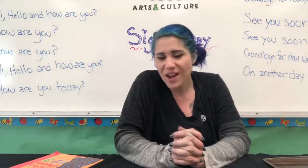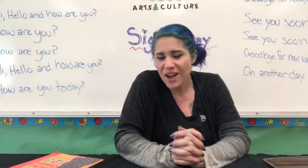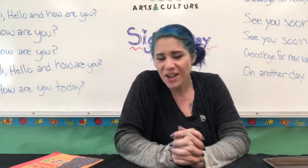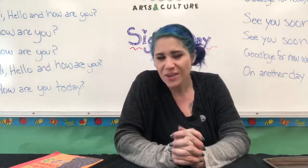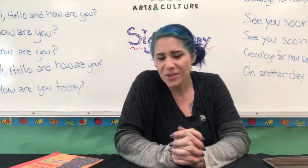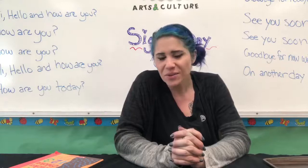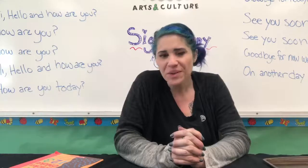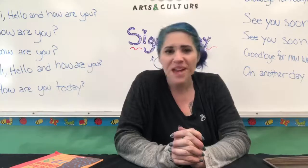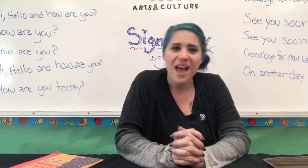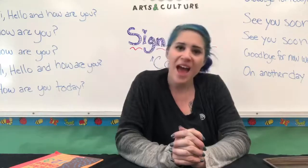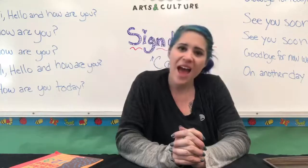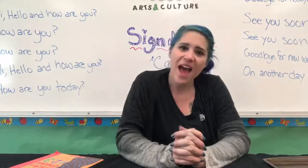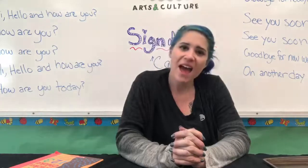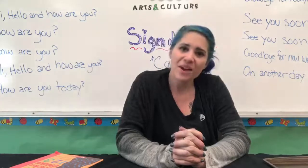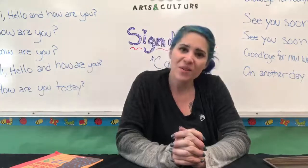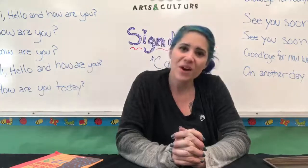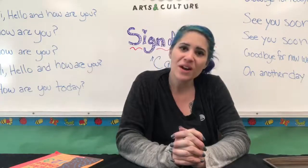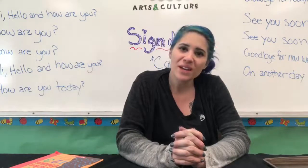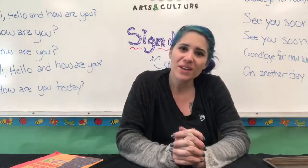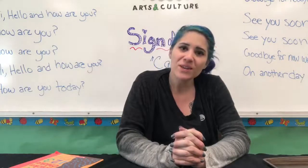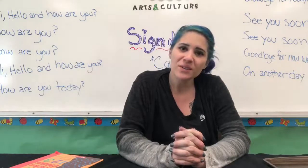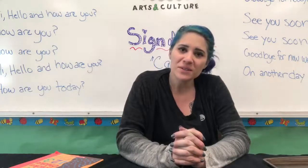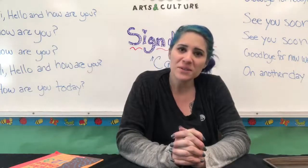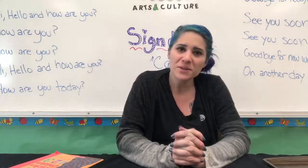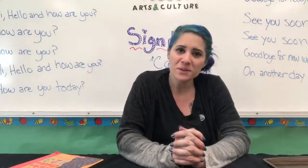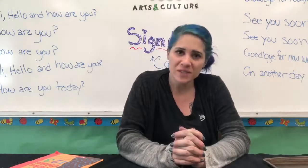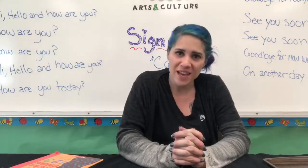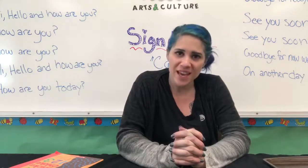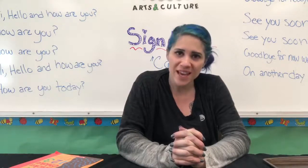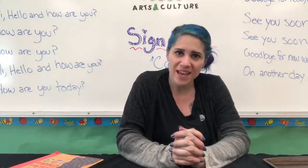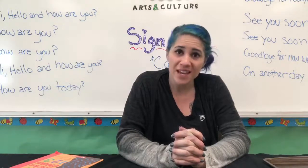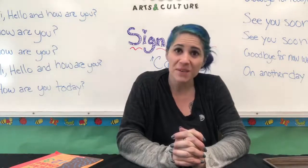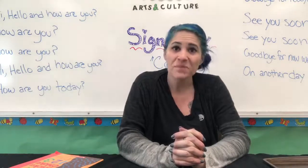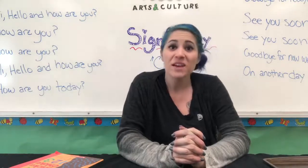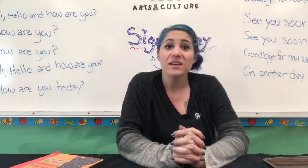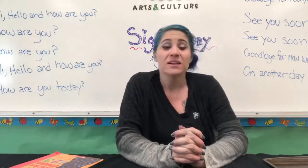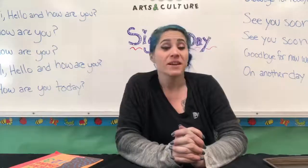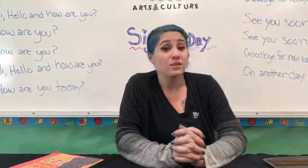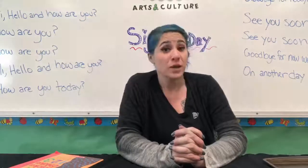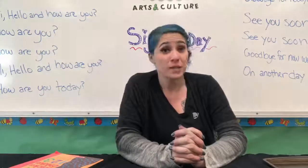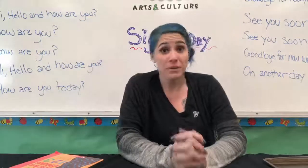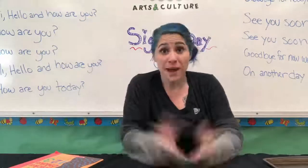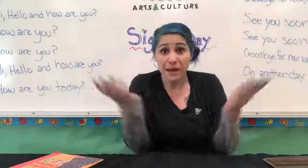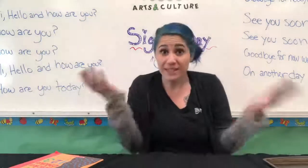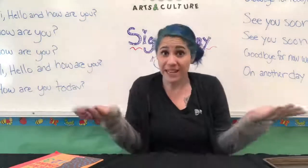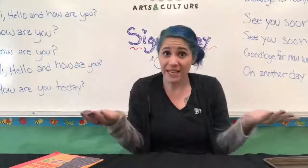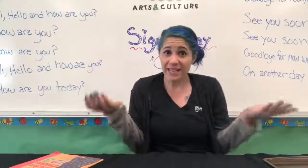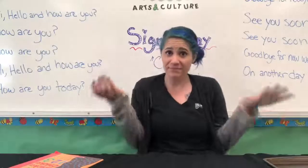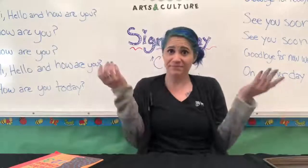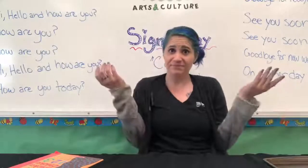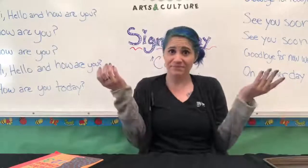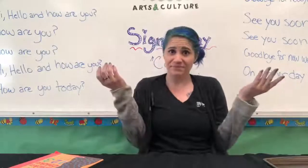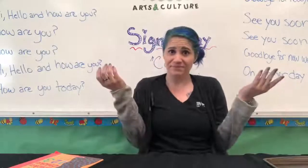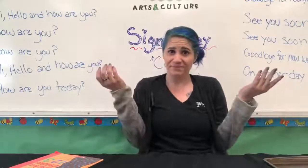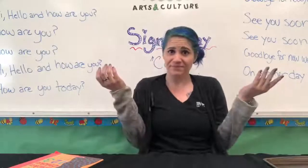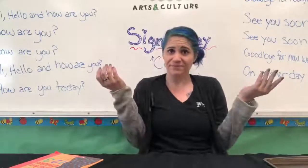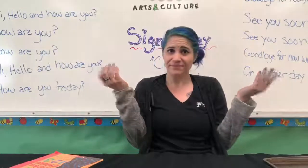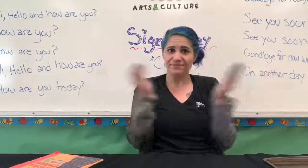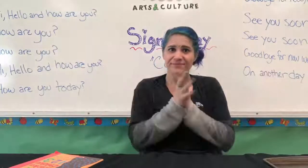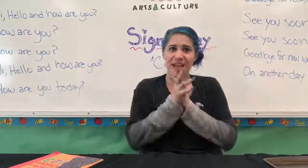are you? How are you today? Now, do you guys remember how to sign it? All